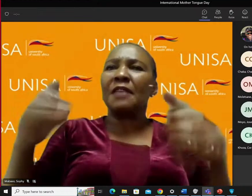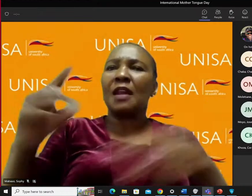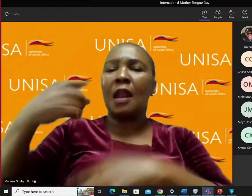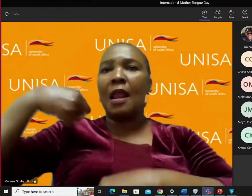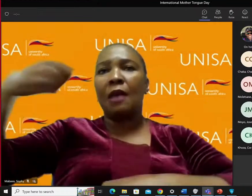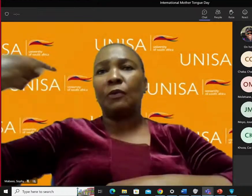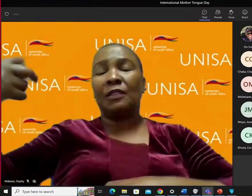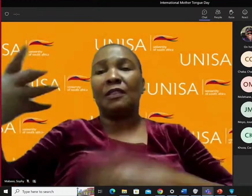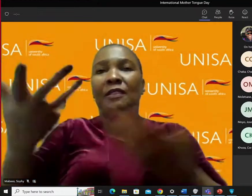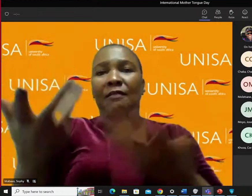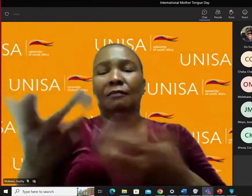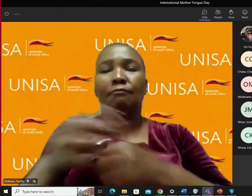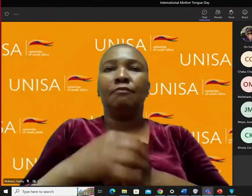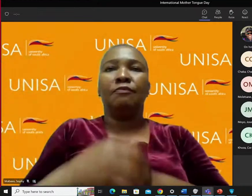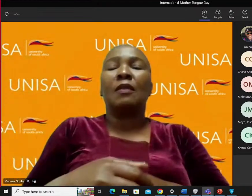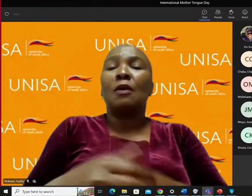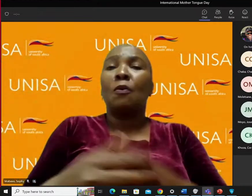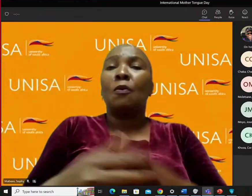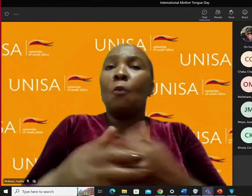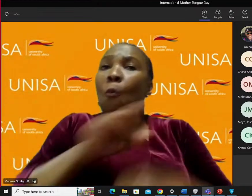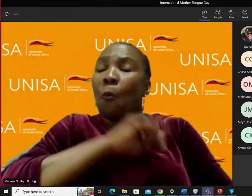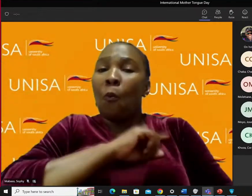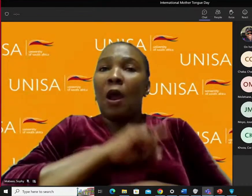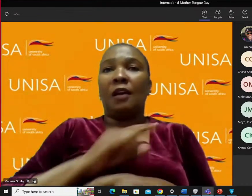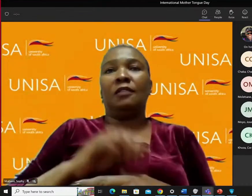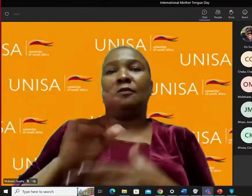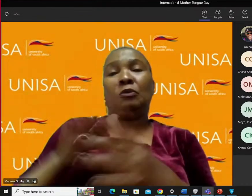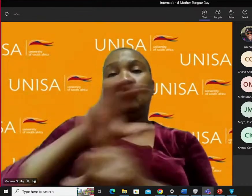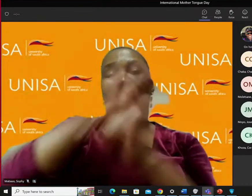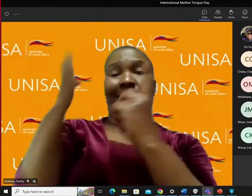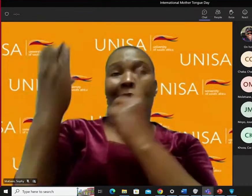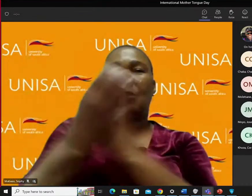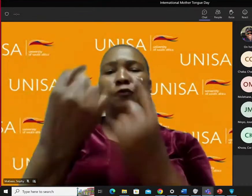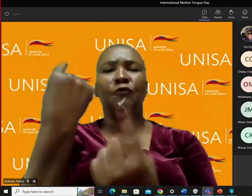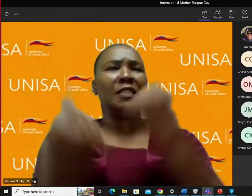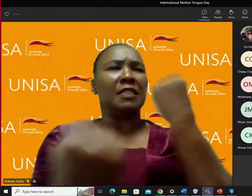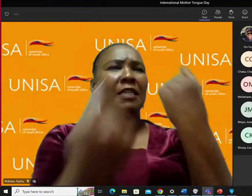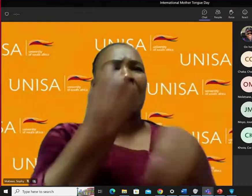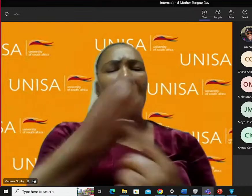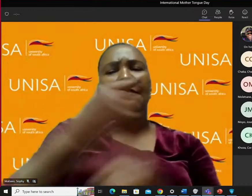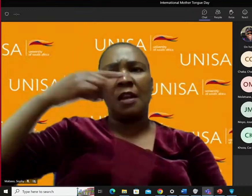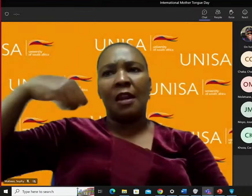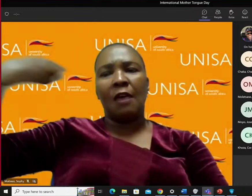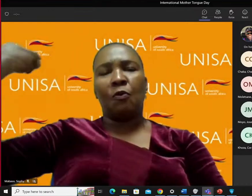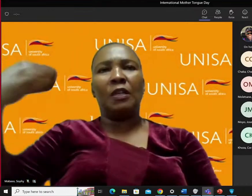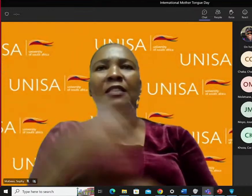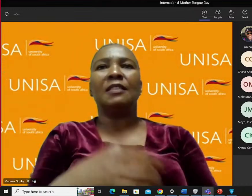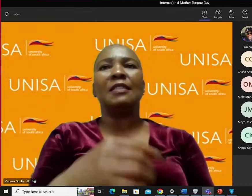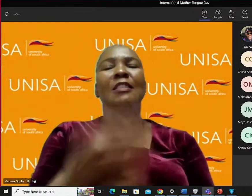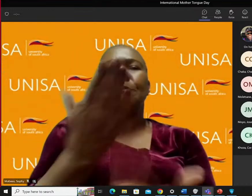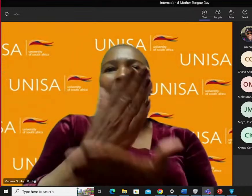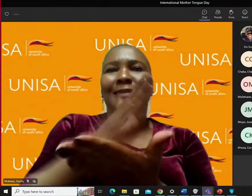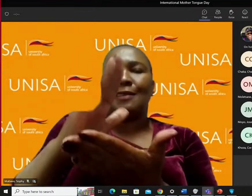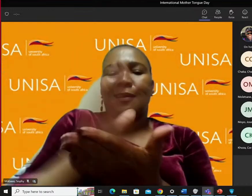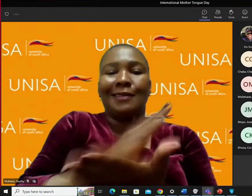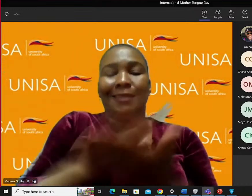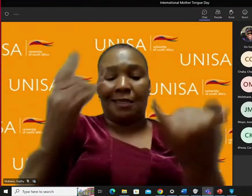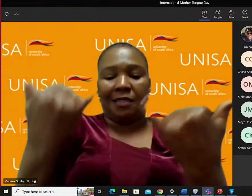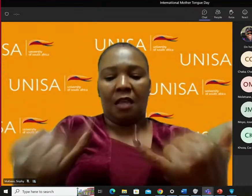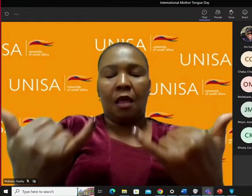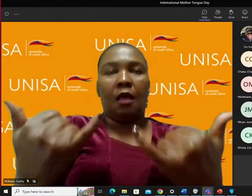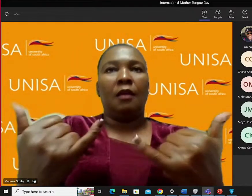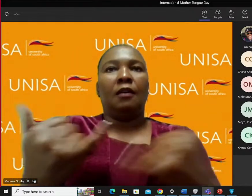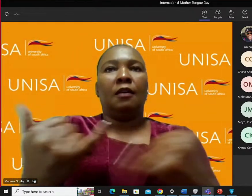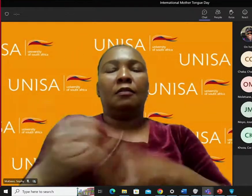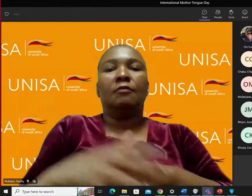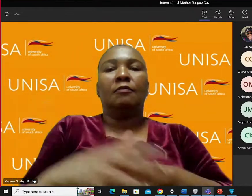languages, so that the culture of each and every language can be shared here today. So